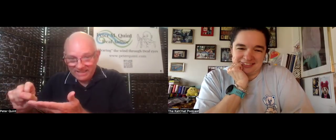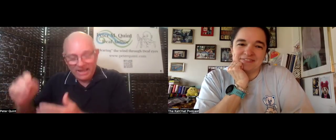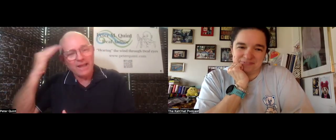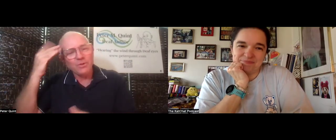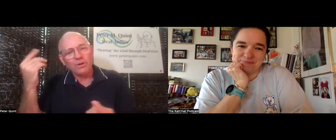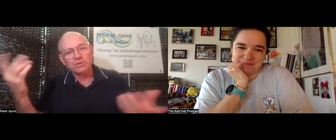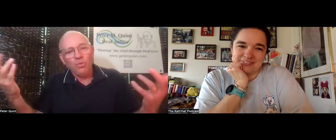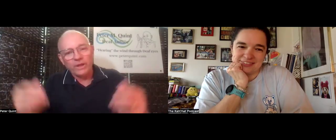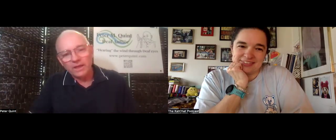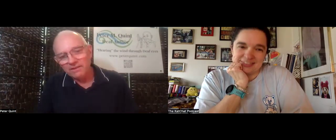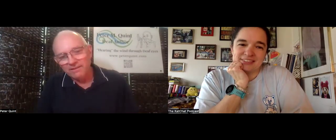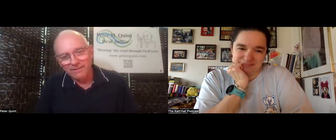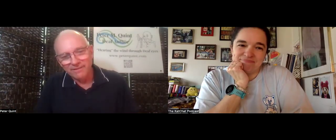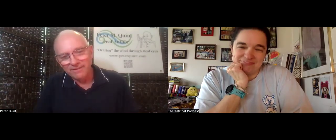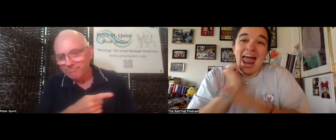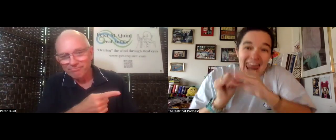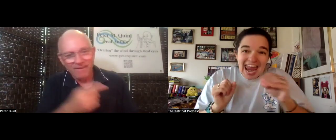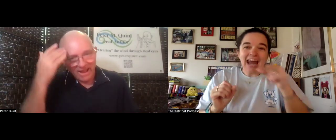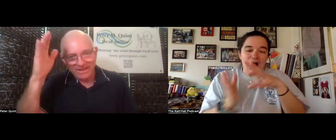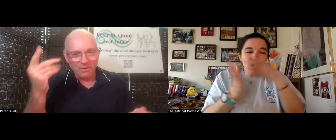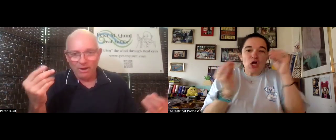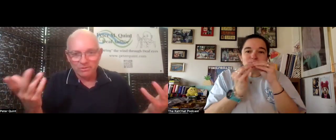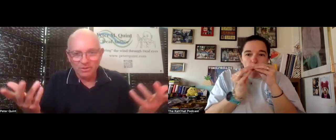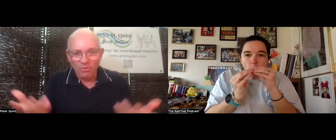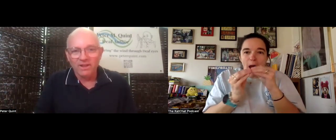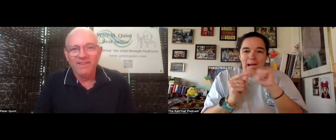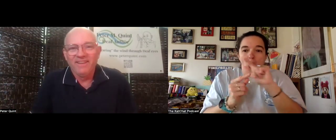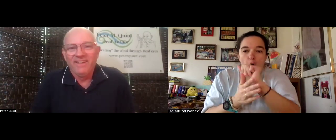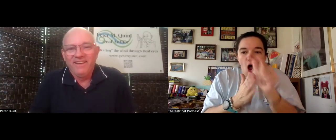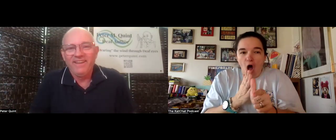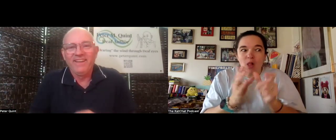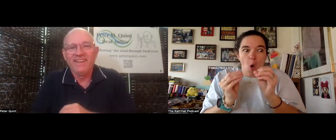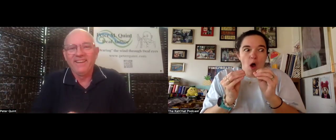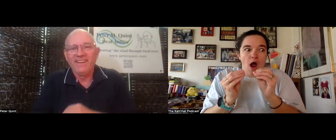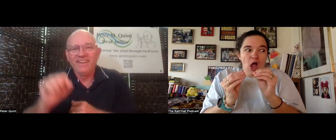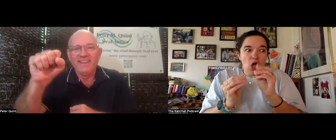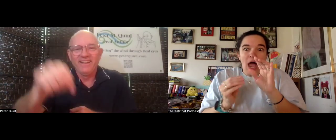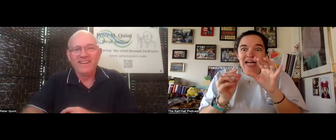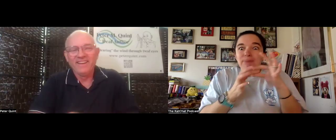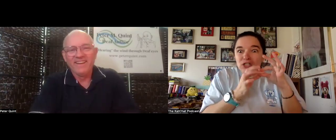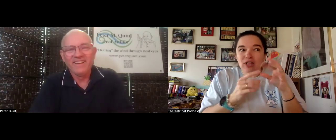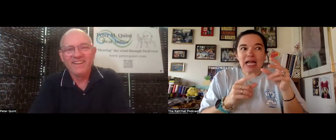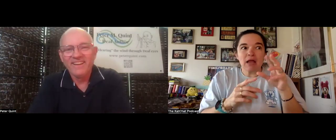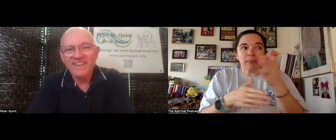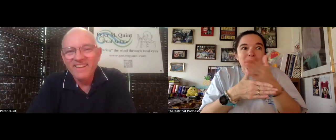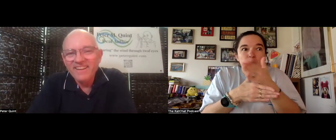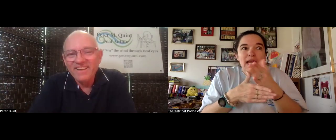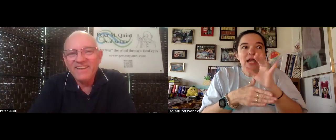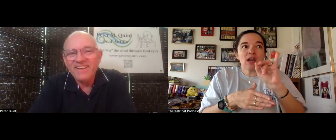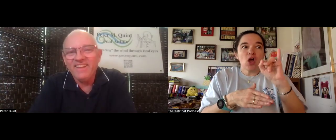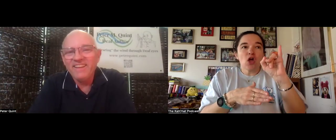writing, I knew what I was And I learned more doing. about all, or especially